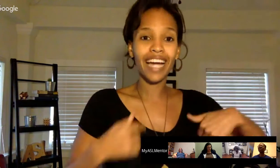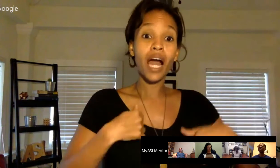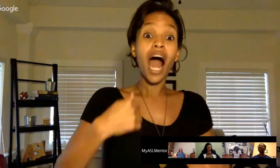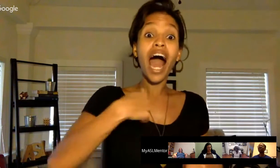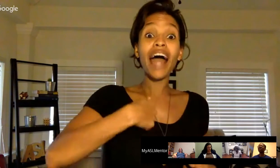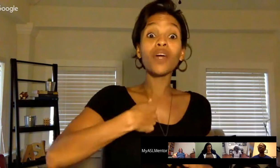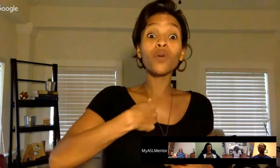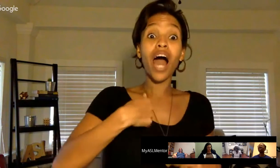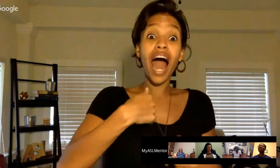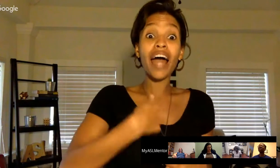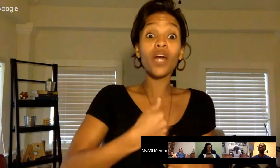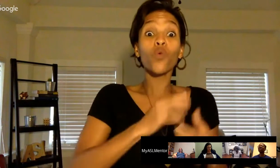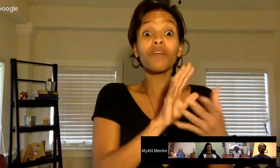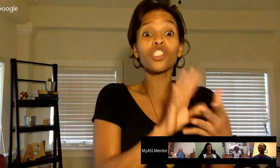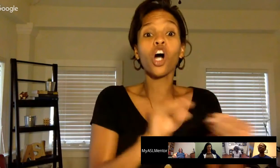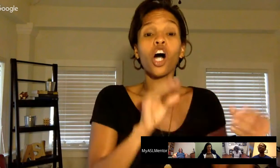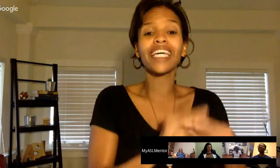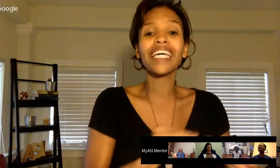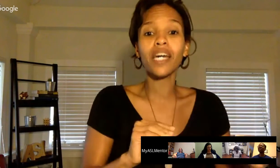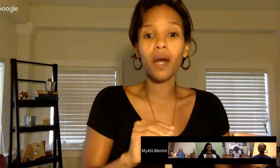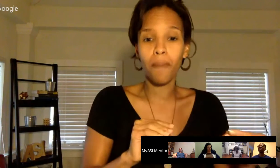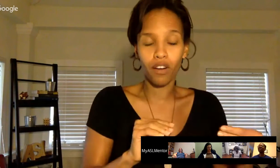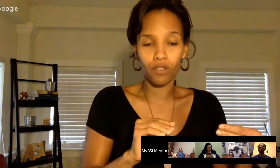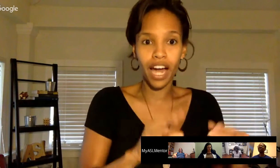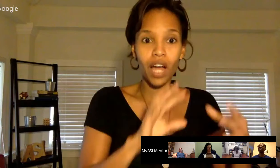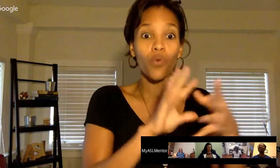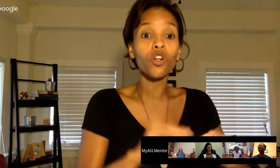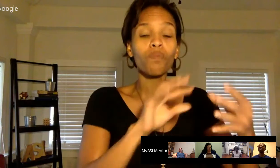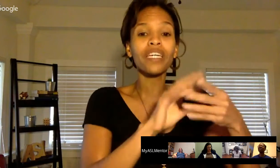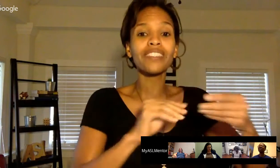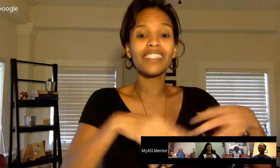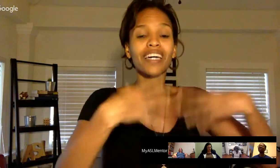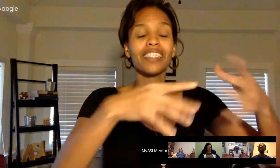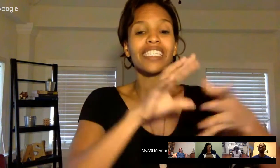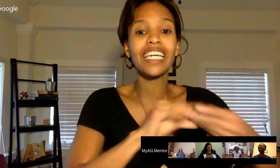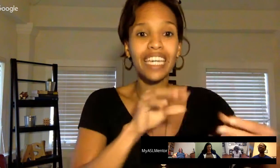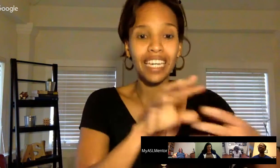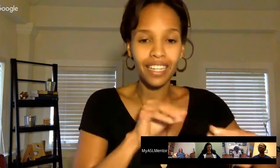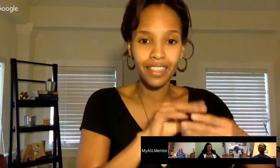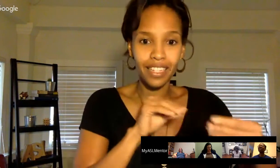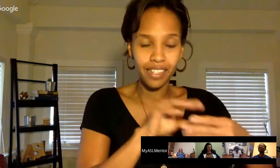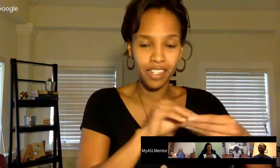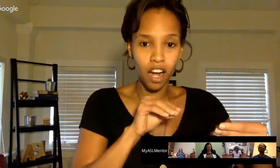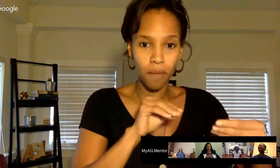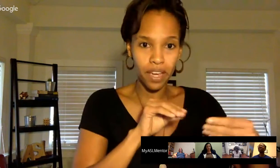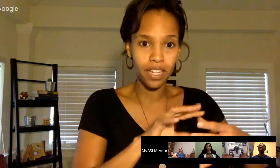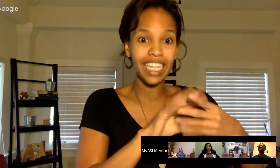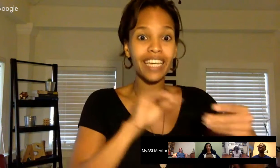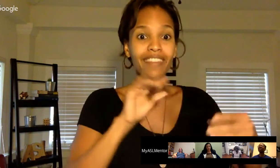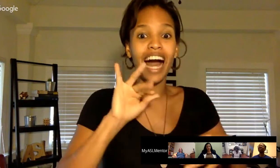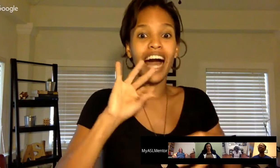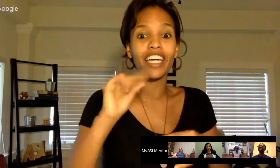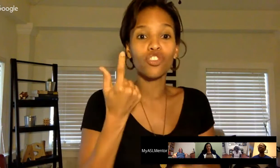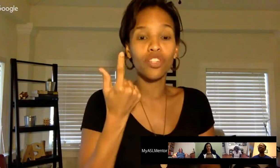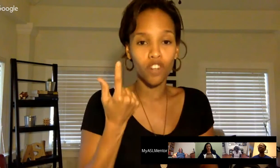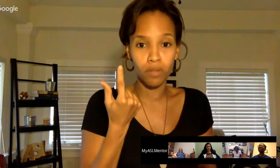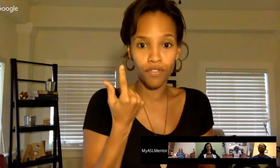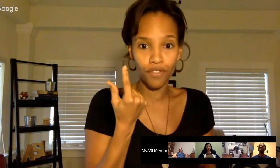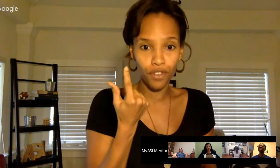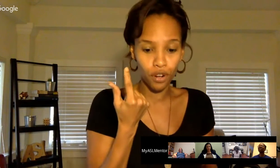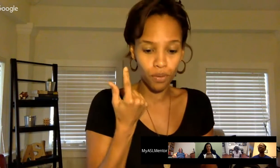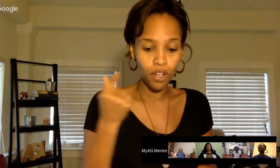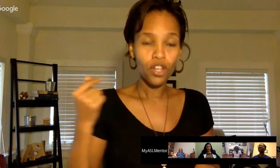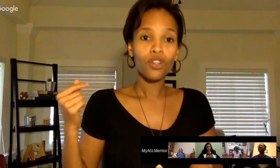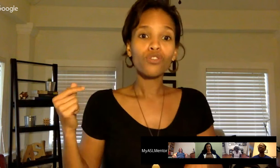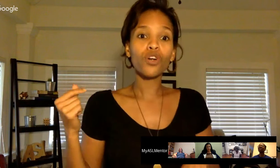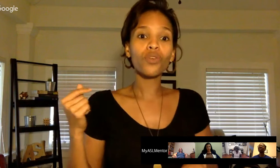talking, like I will be talking about, I will be discussing this topic in the ing form of